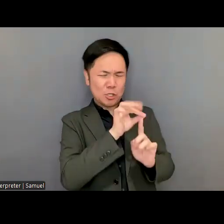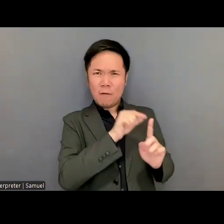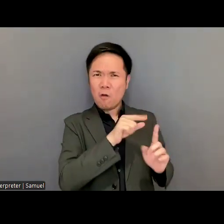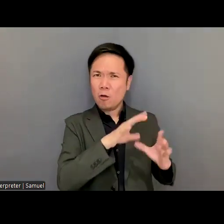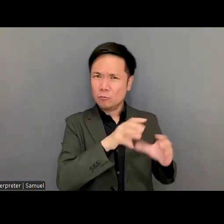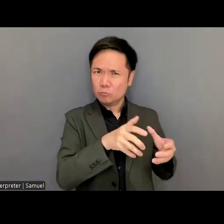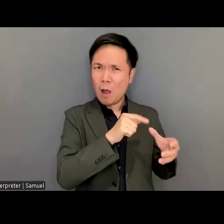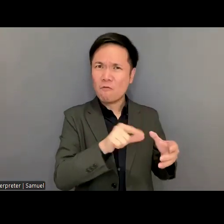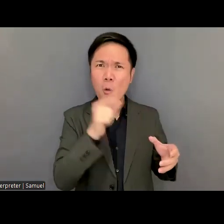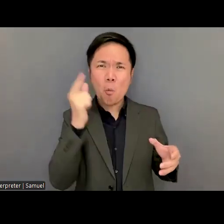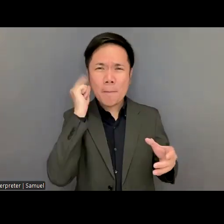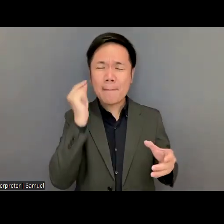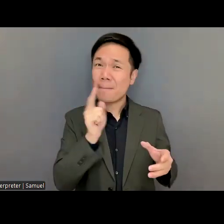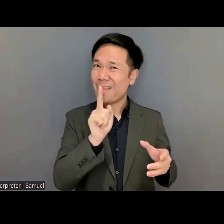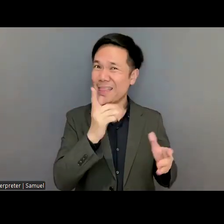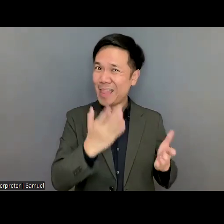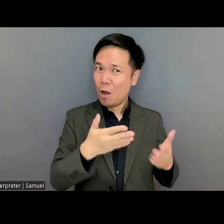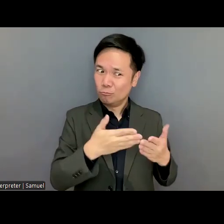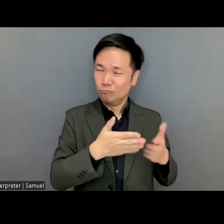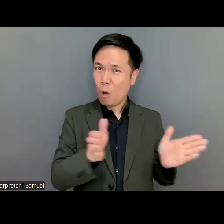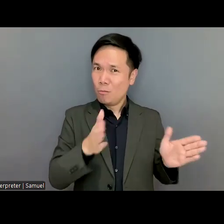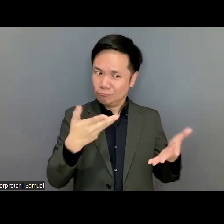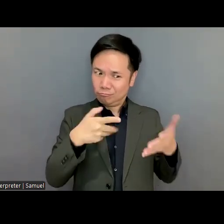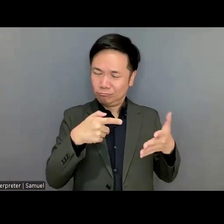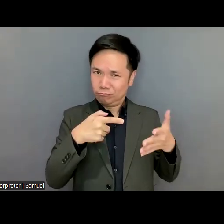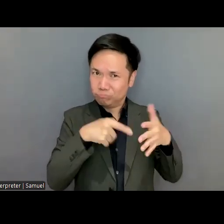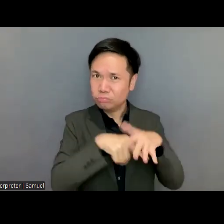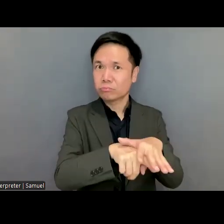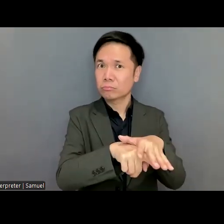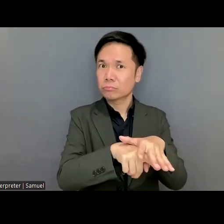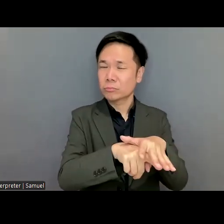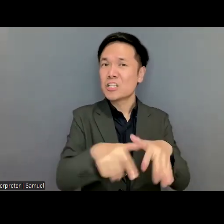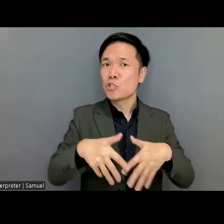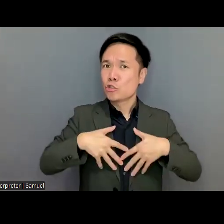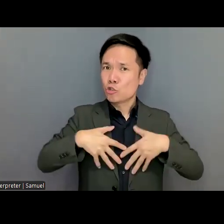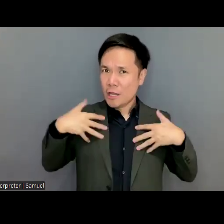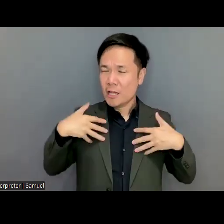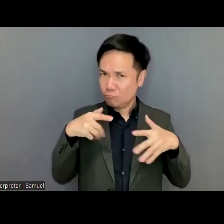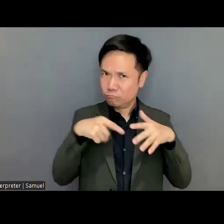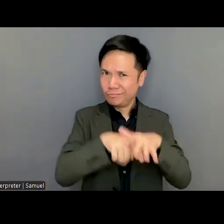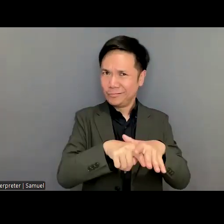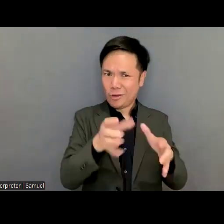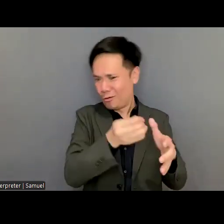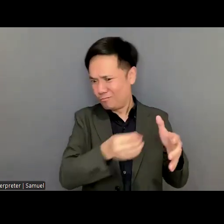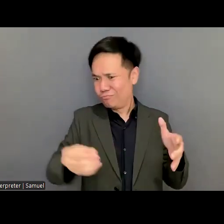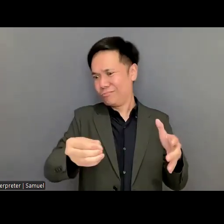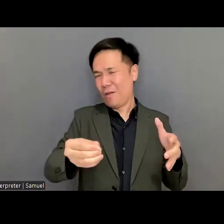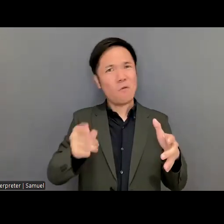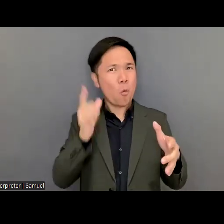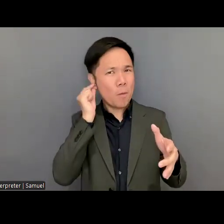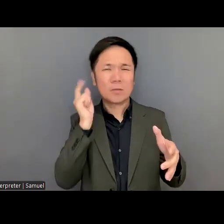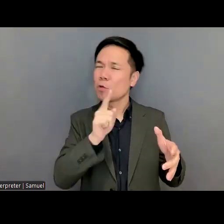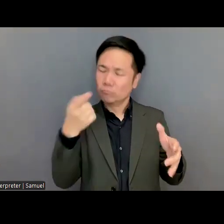now I think we are in the time in which we need to mainstream gender, especially gender and disability, in all